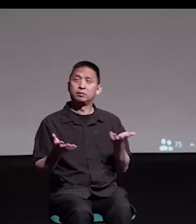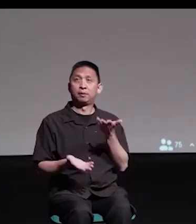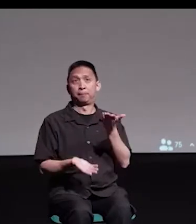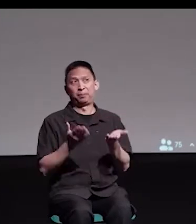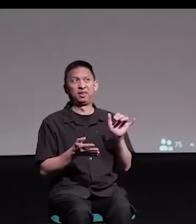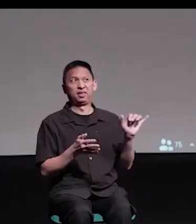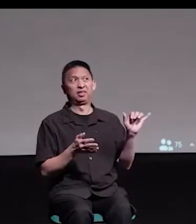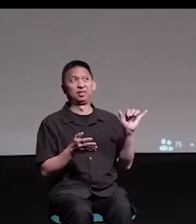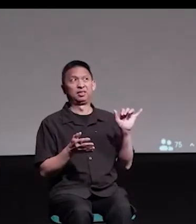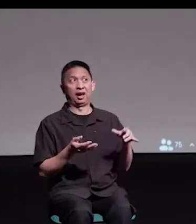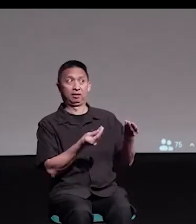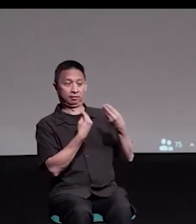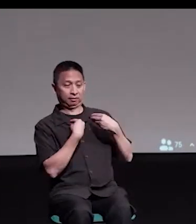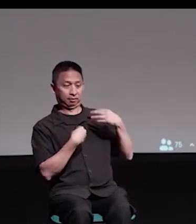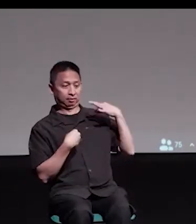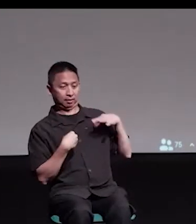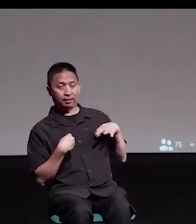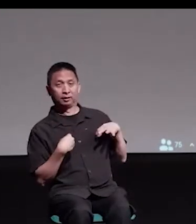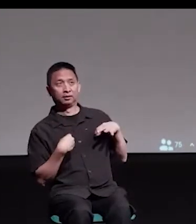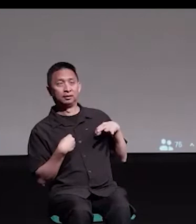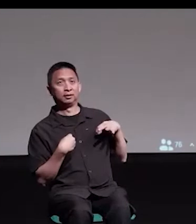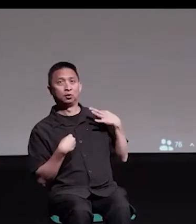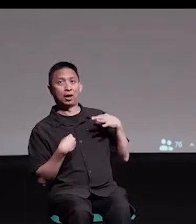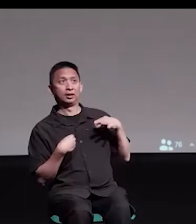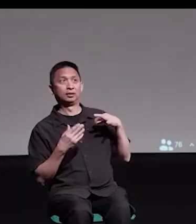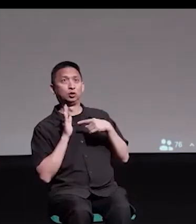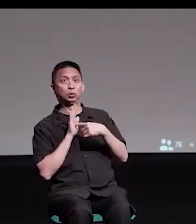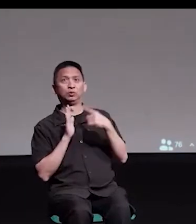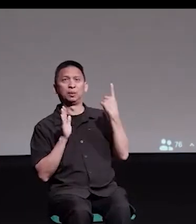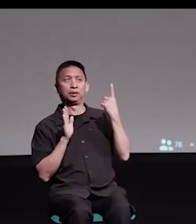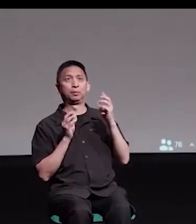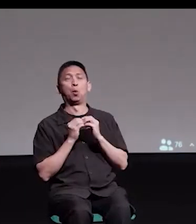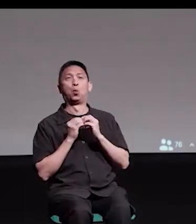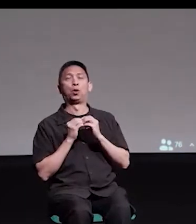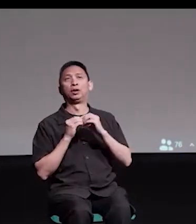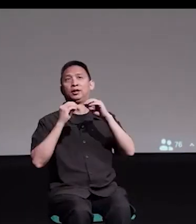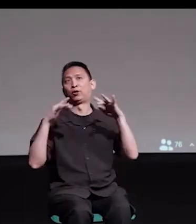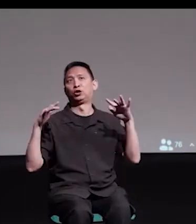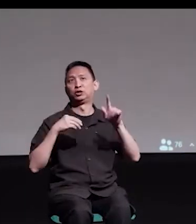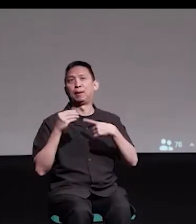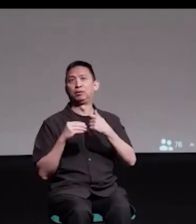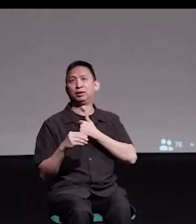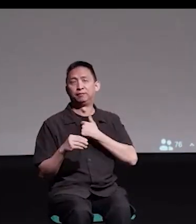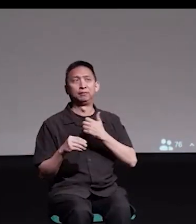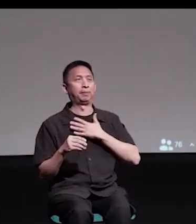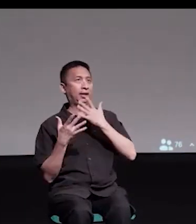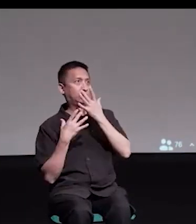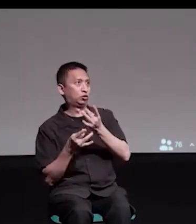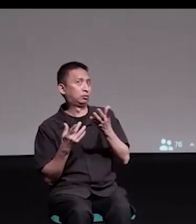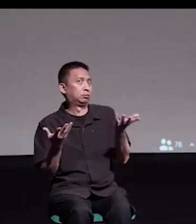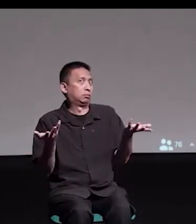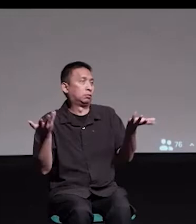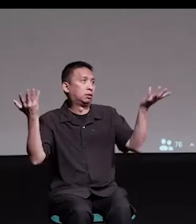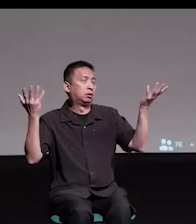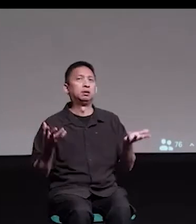helps communicate something about and an interest and may communicate, since we still have this,